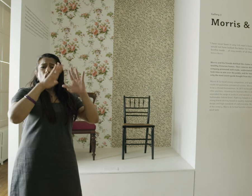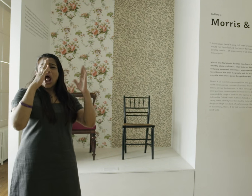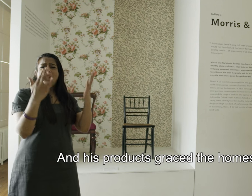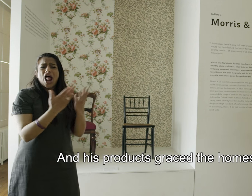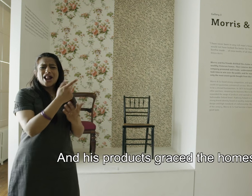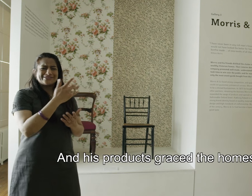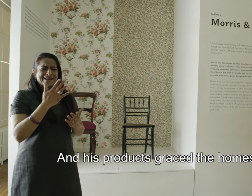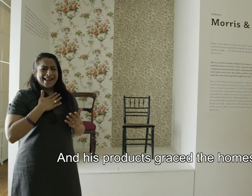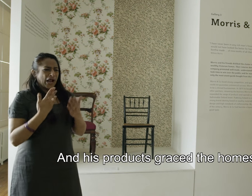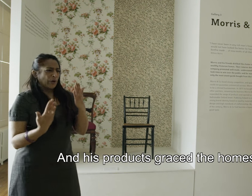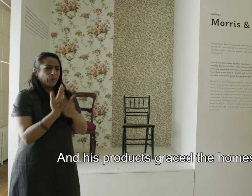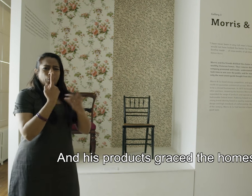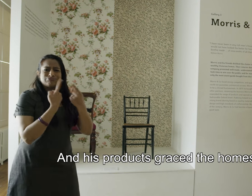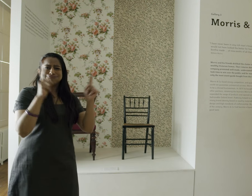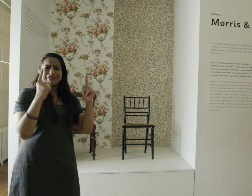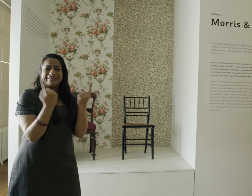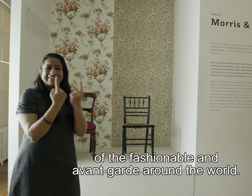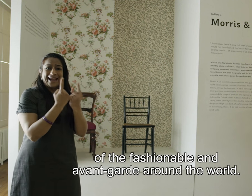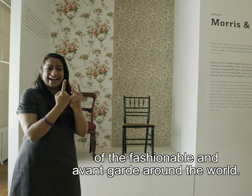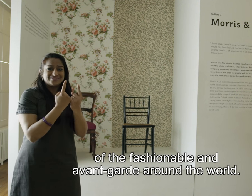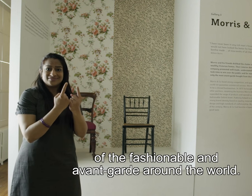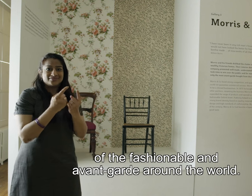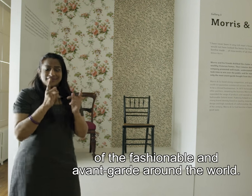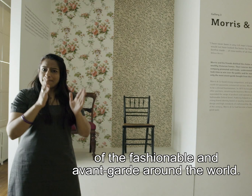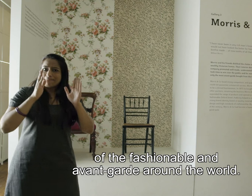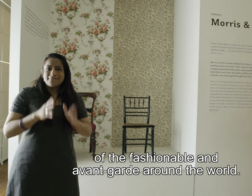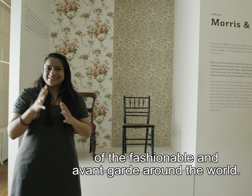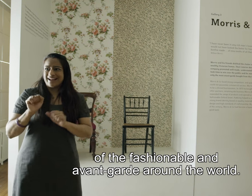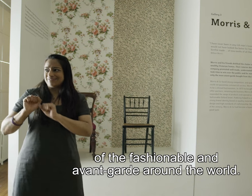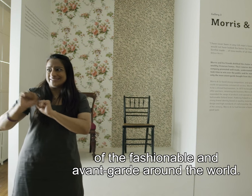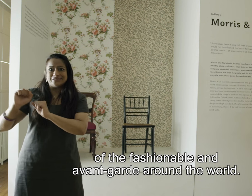and his products graced the homes of the fashionable and avant-garde around the world